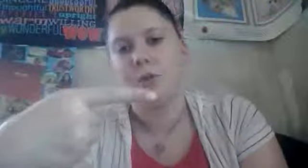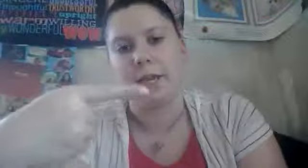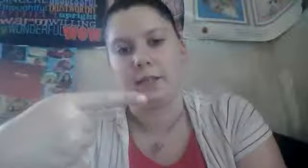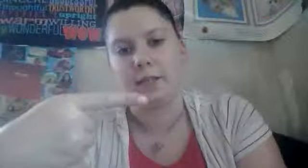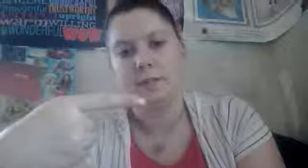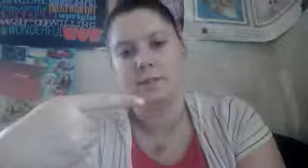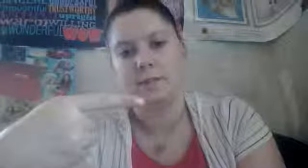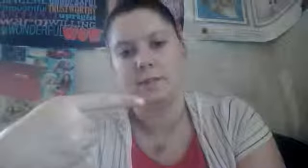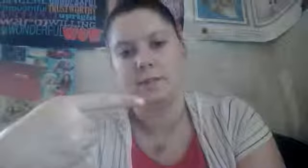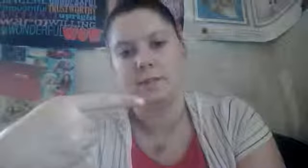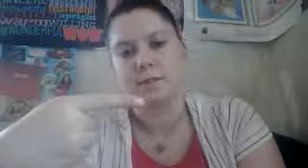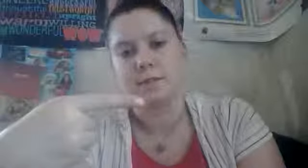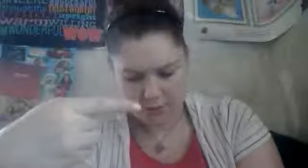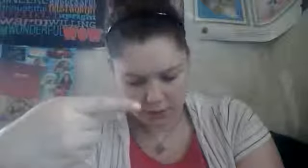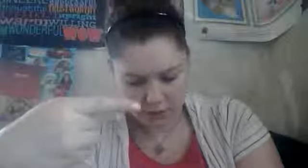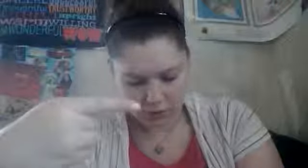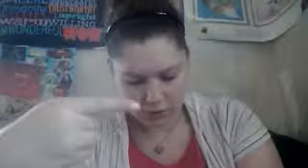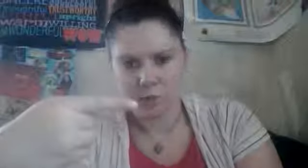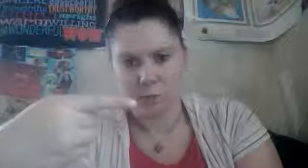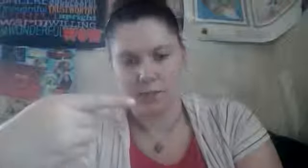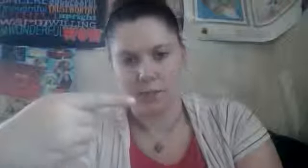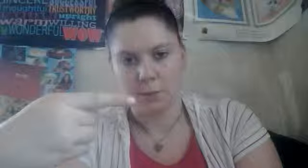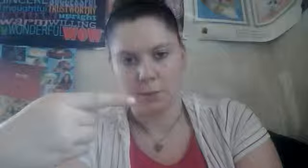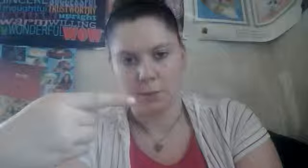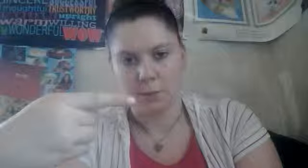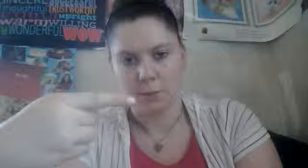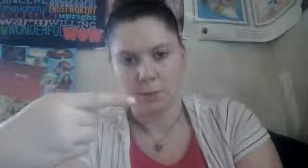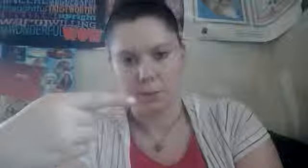hand like this, like you're trying to show someone something. So G.